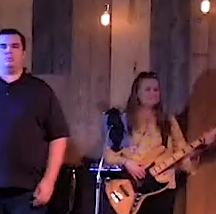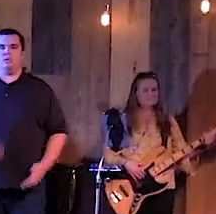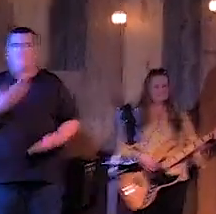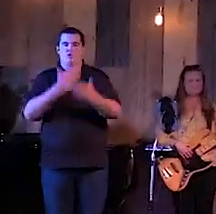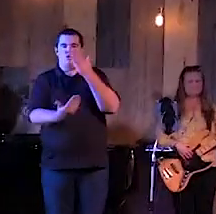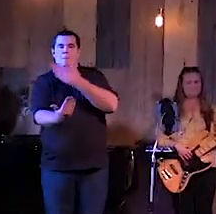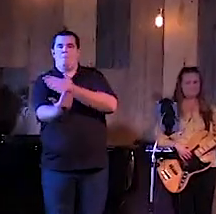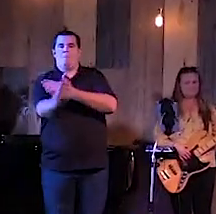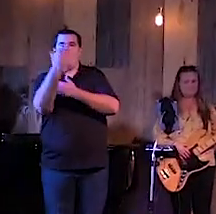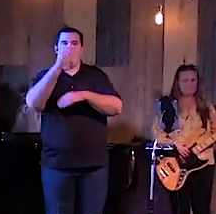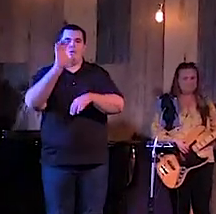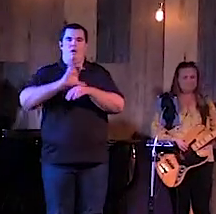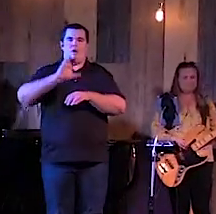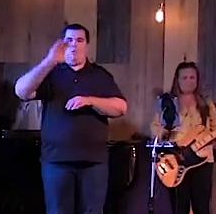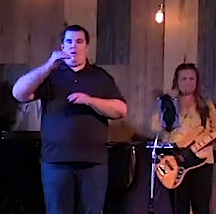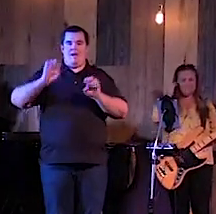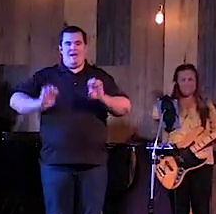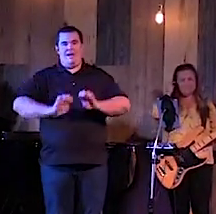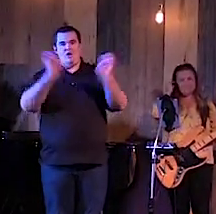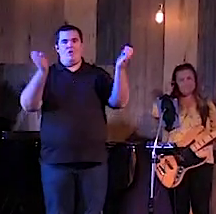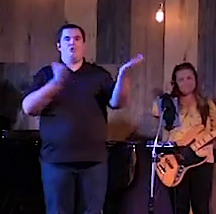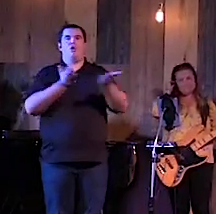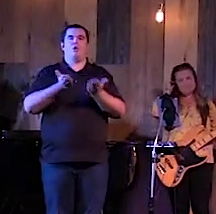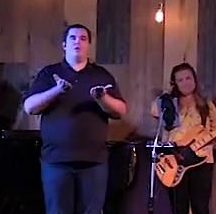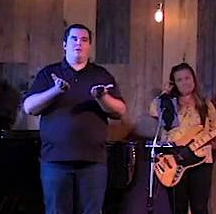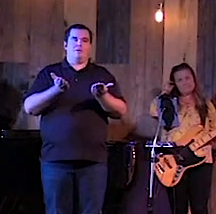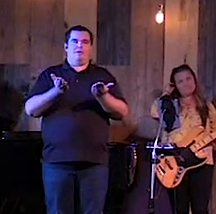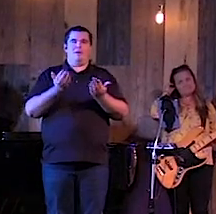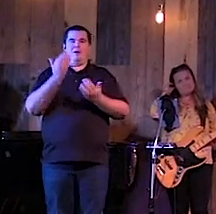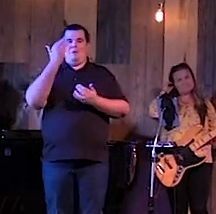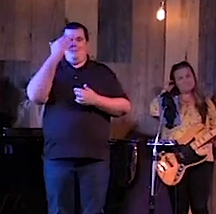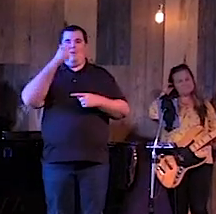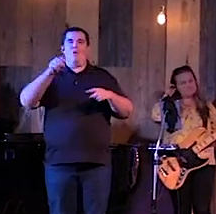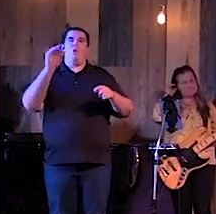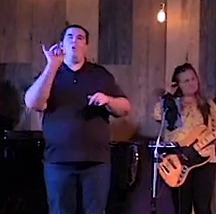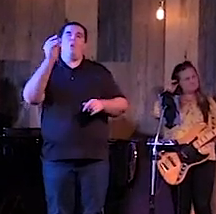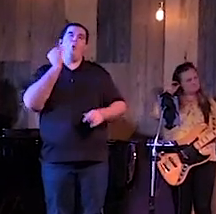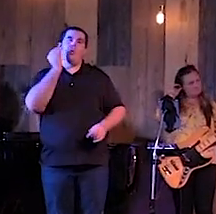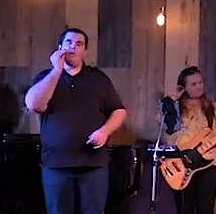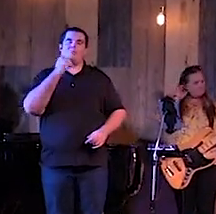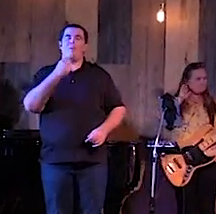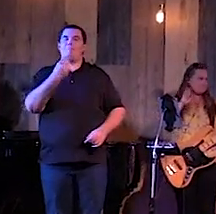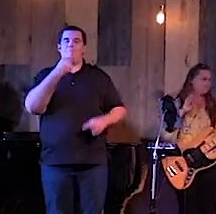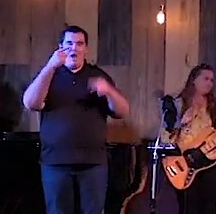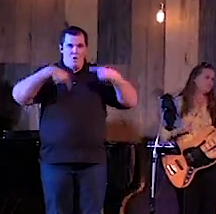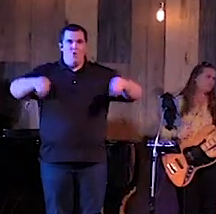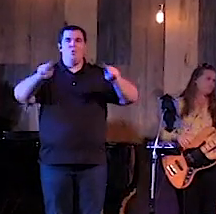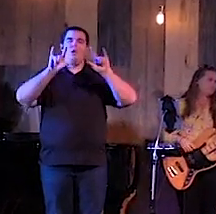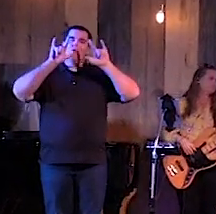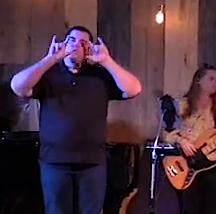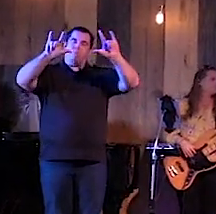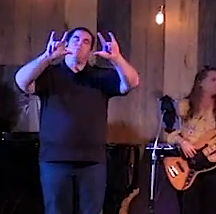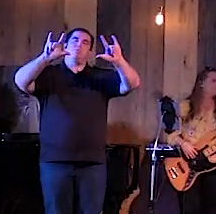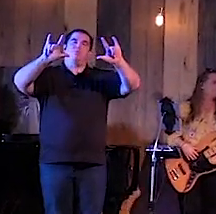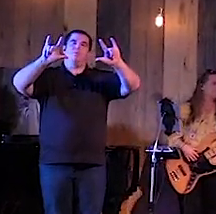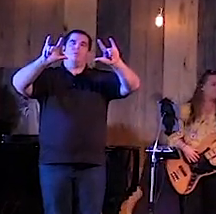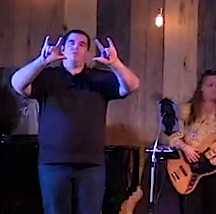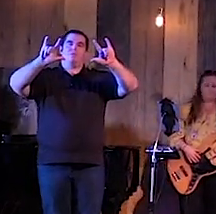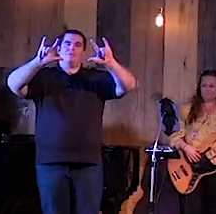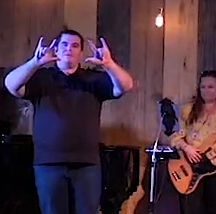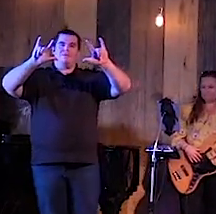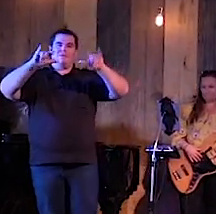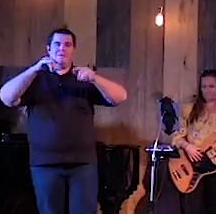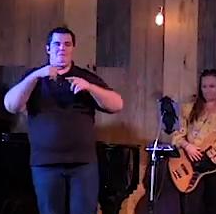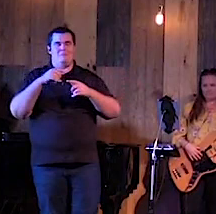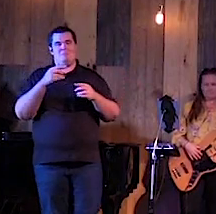Good morning, church. Welcome to our Easter service. I know you're all at home, and we miss you, and love you guys.